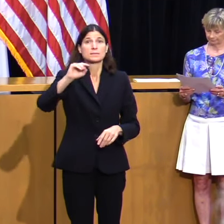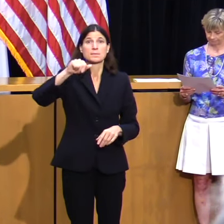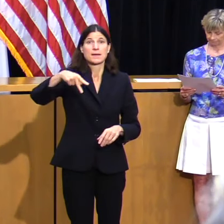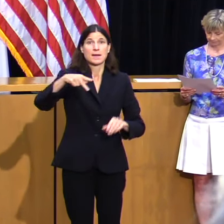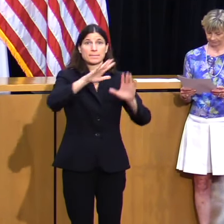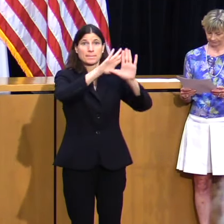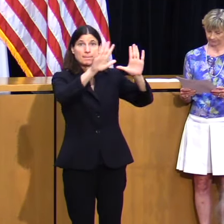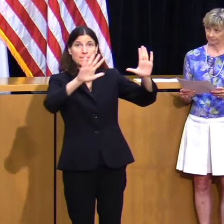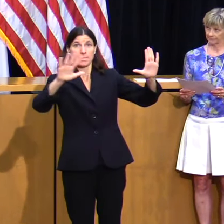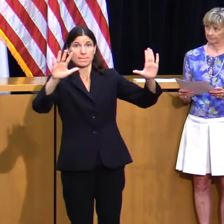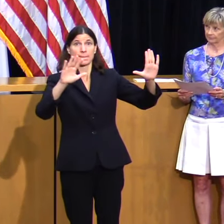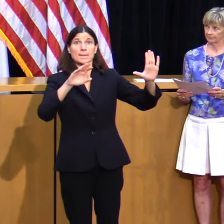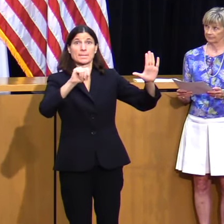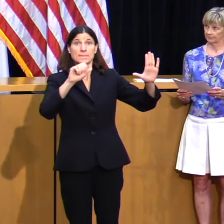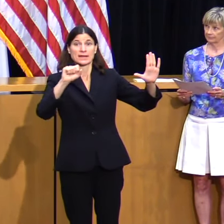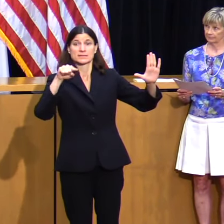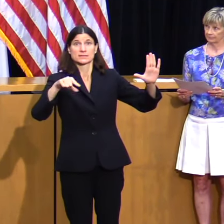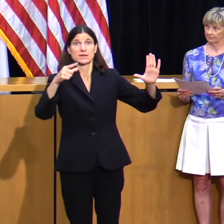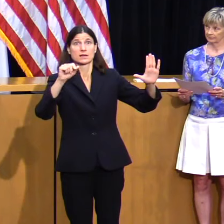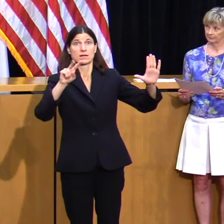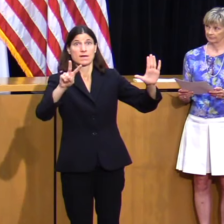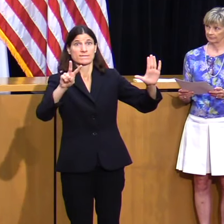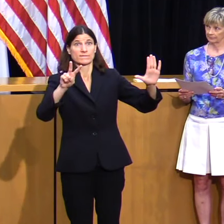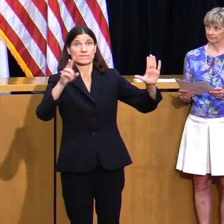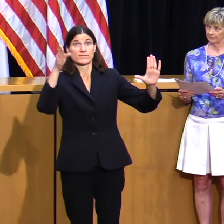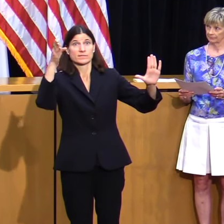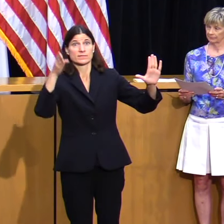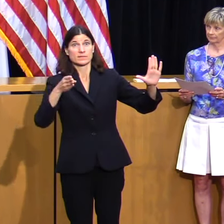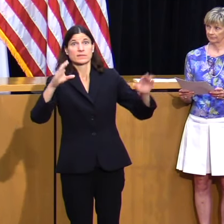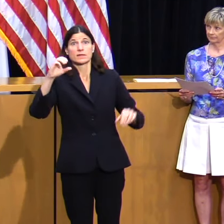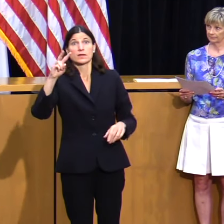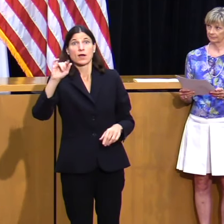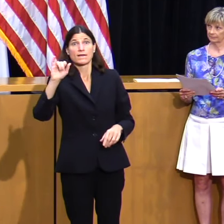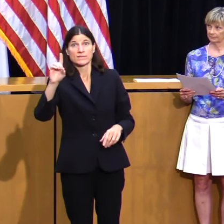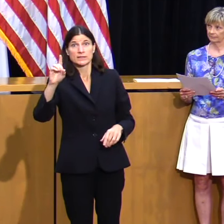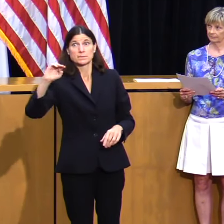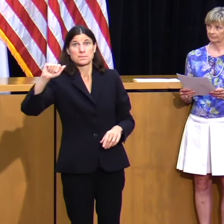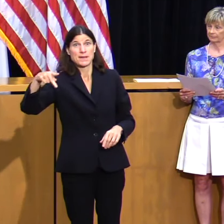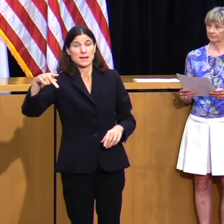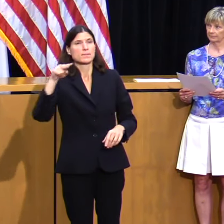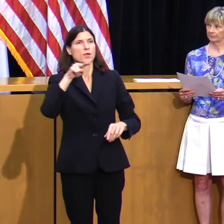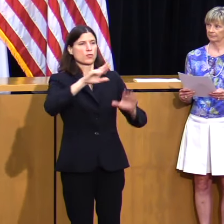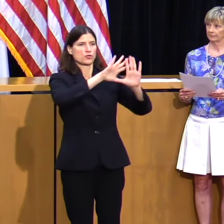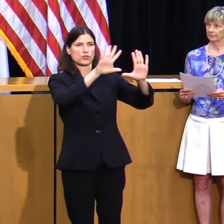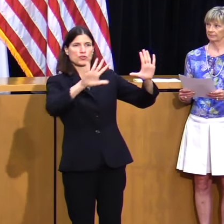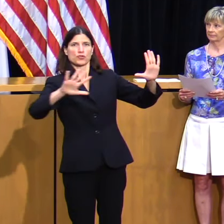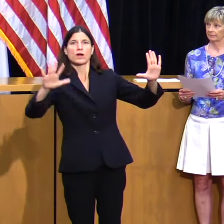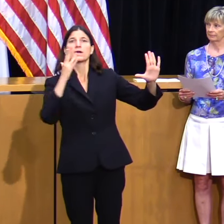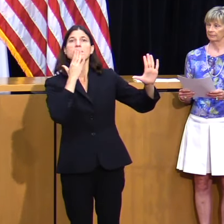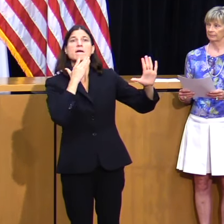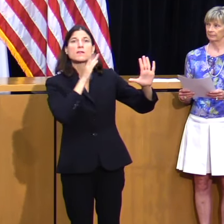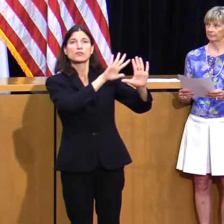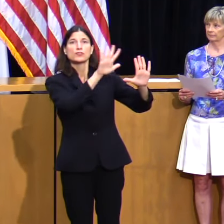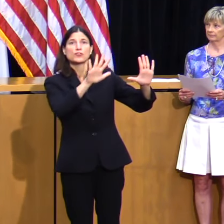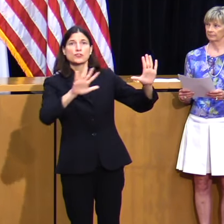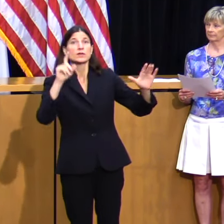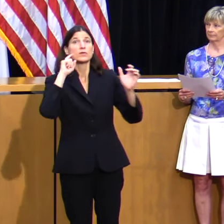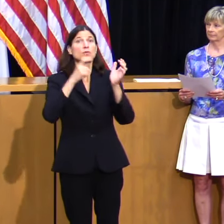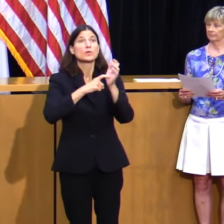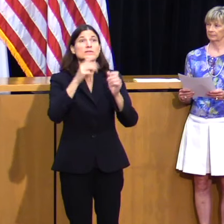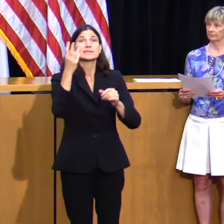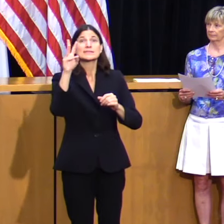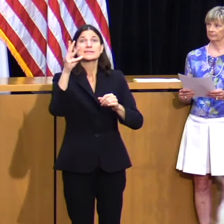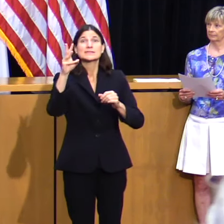mass.gov/COVID-map. The new weekly data indicates that 16 communities have moved from moderate to low-risk